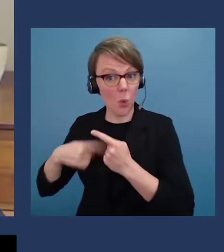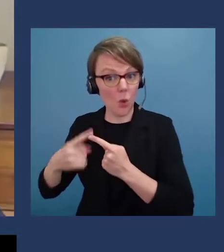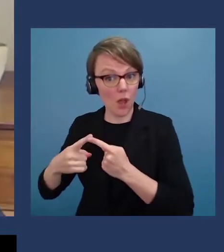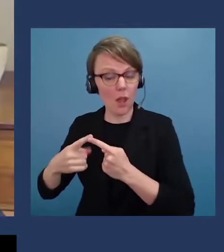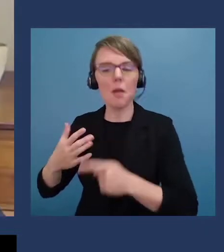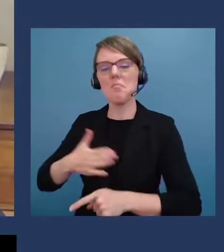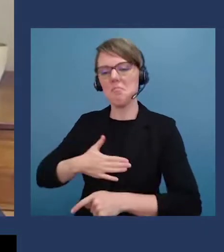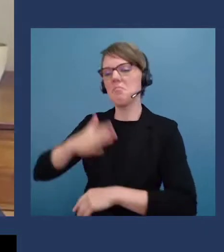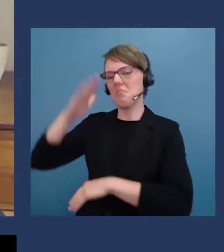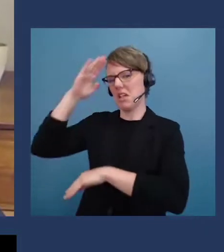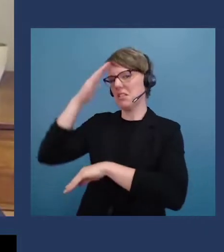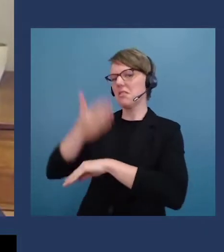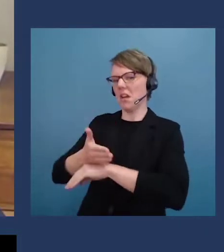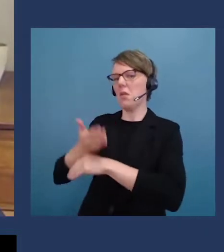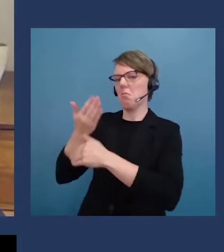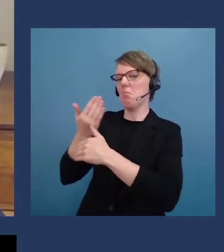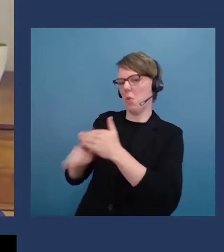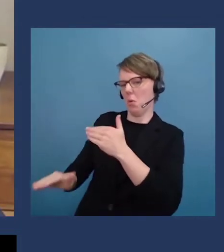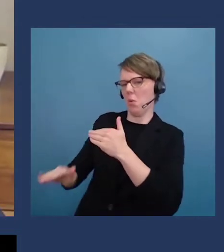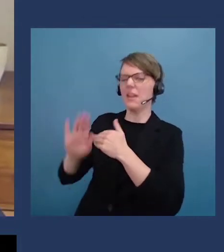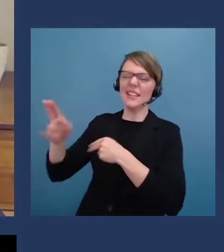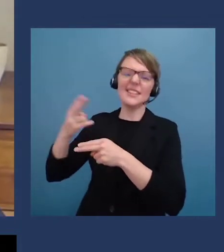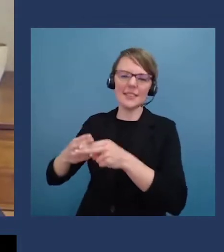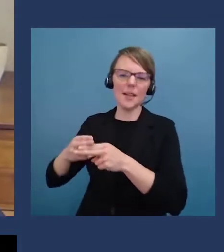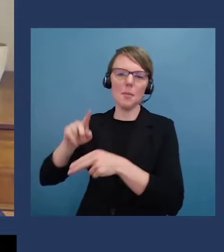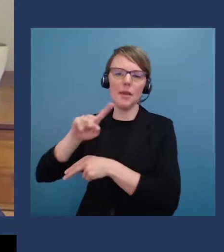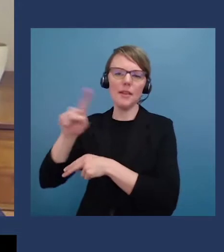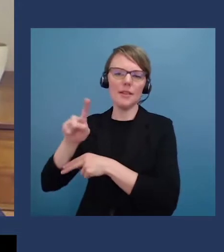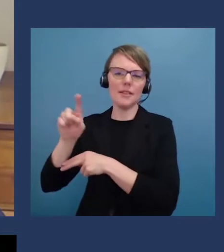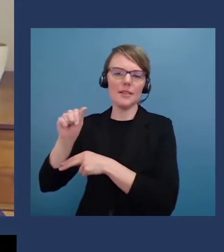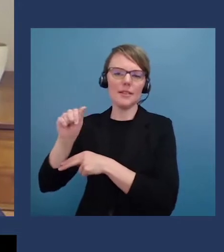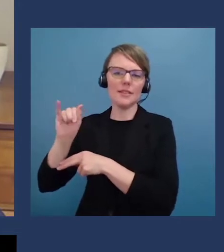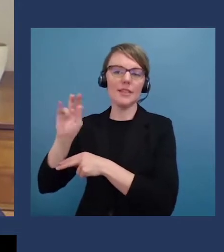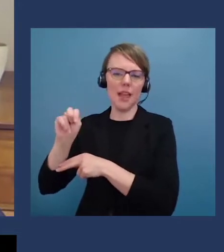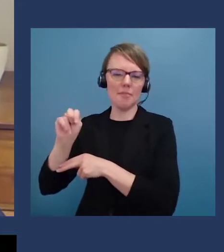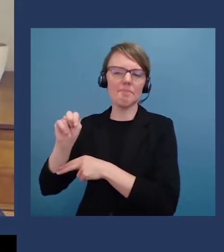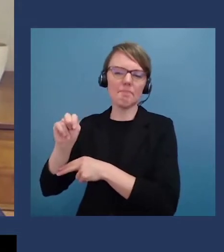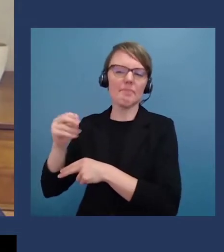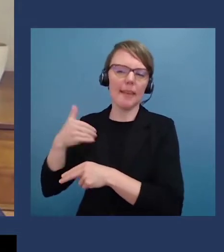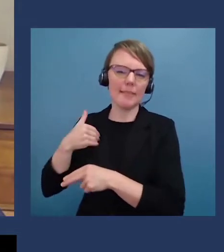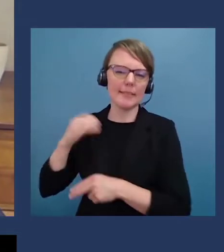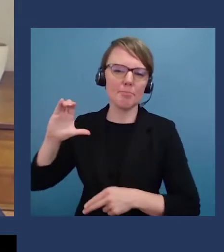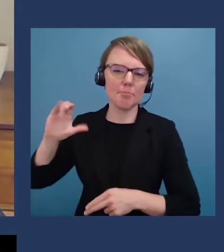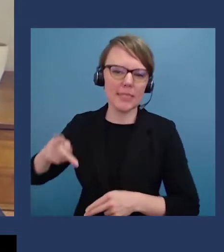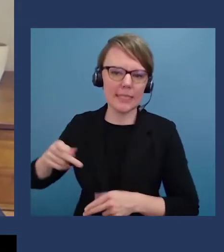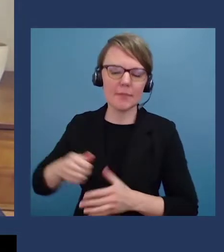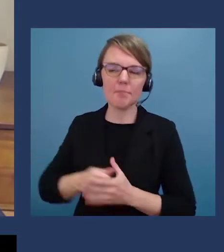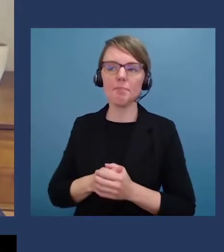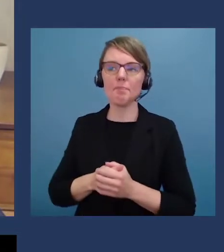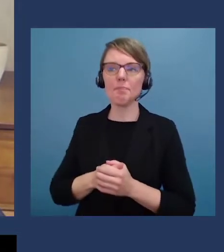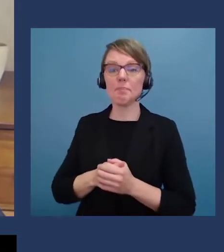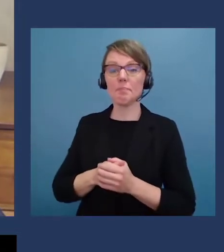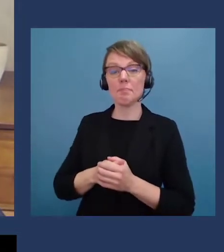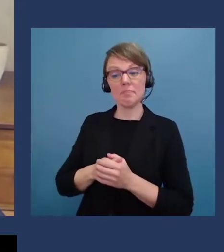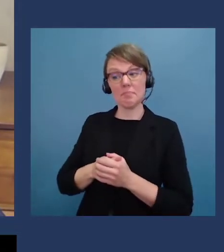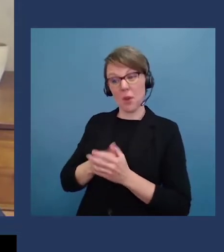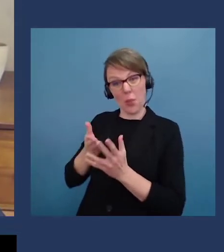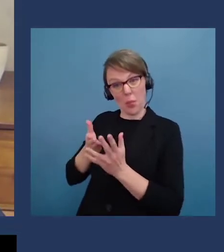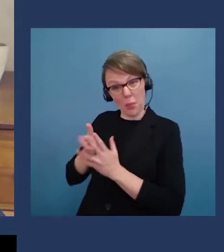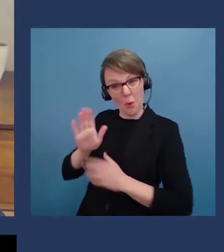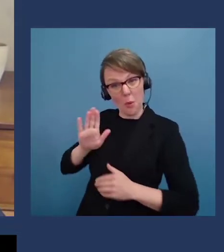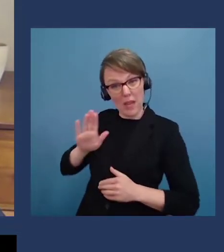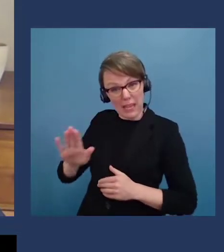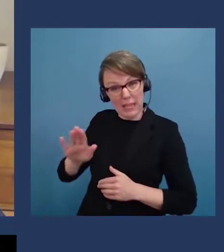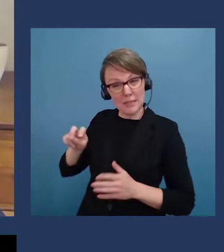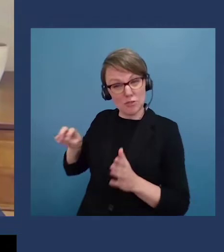and you made the time to stop by my office and learn the sign for welcome. Thank you for doing that.